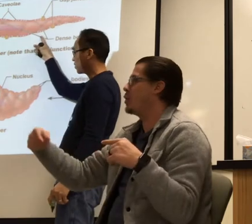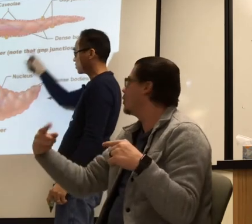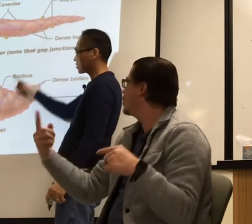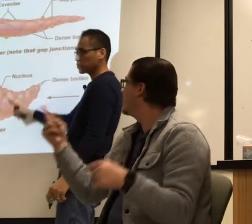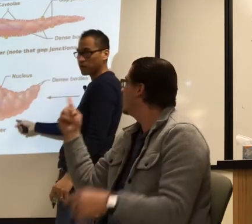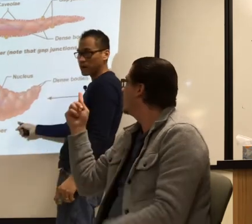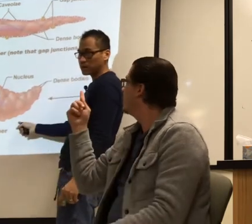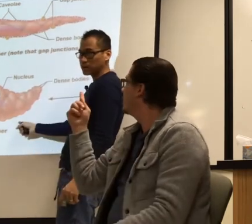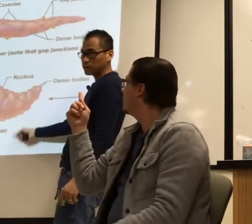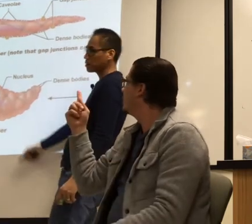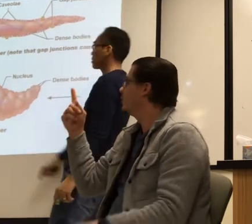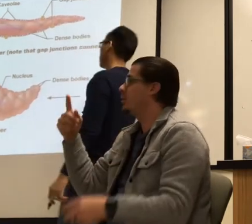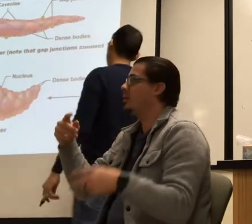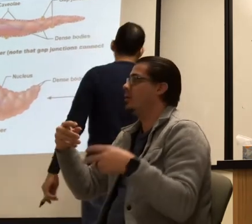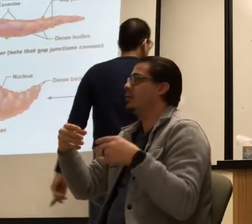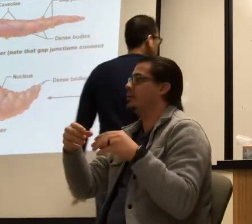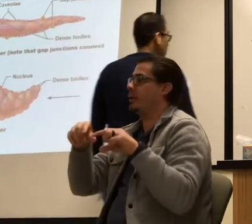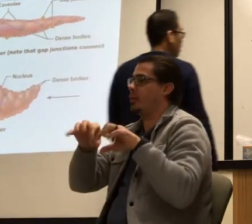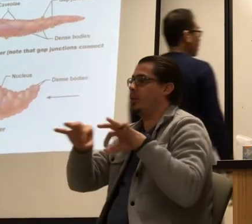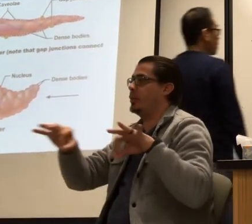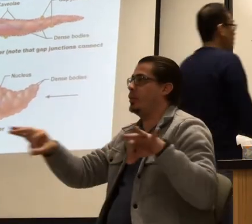relaxed, this is contracted.